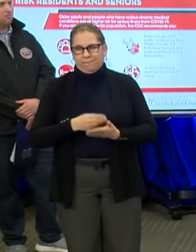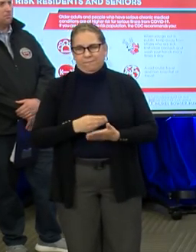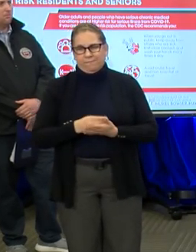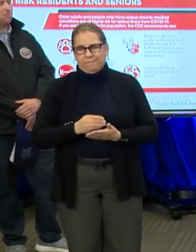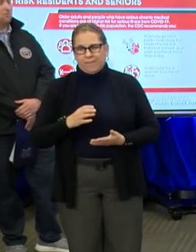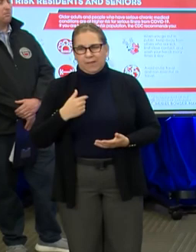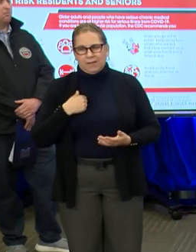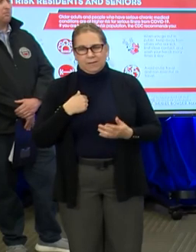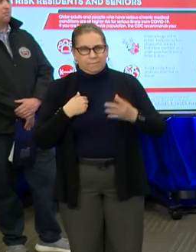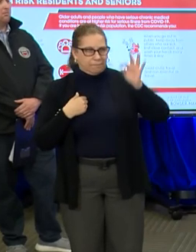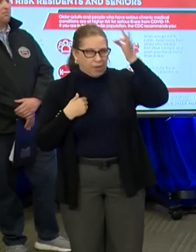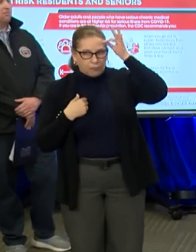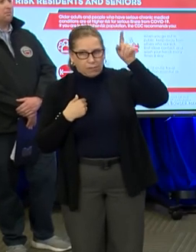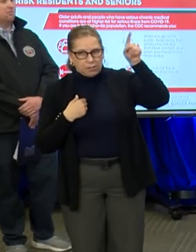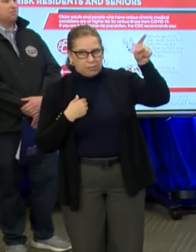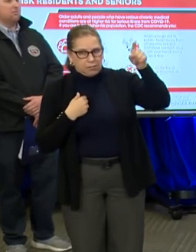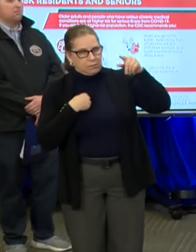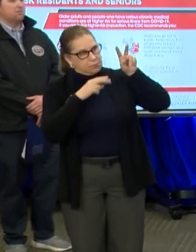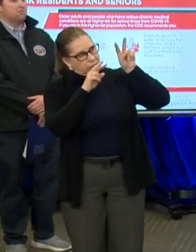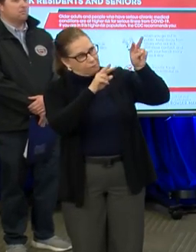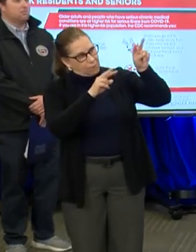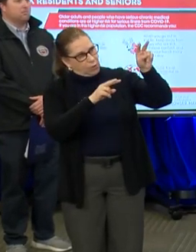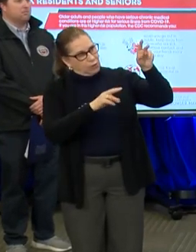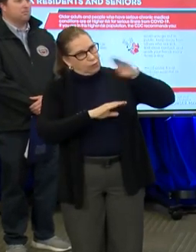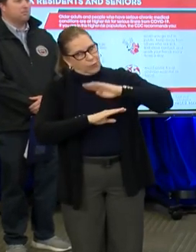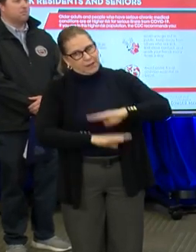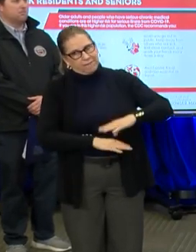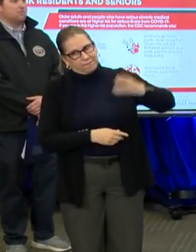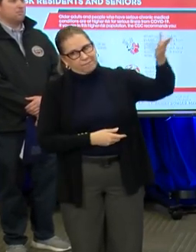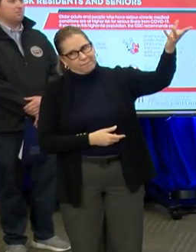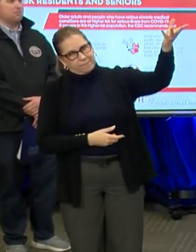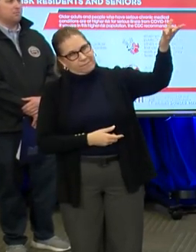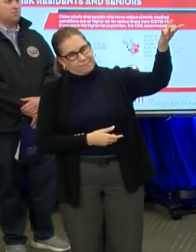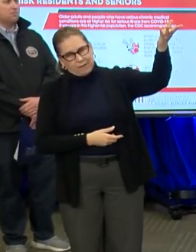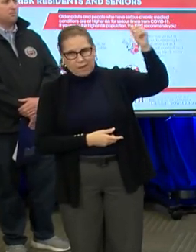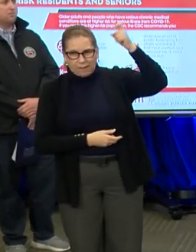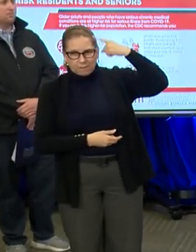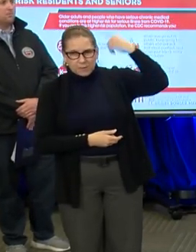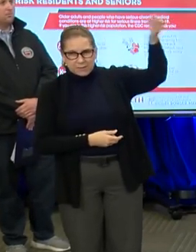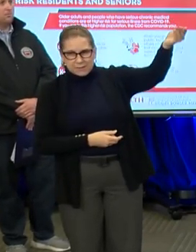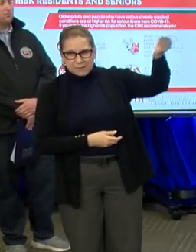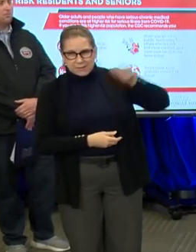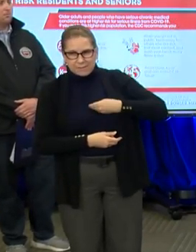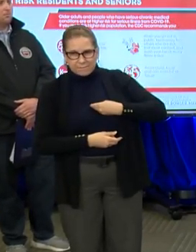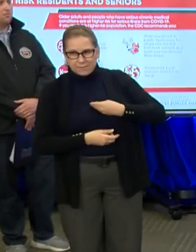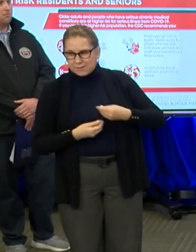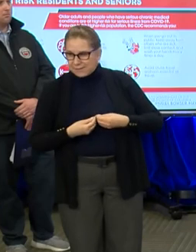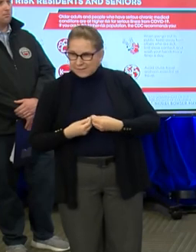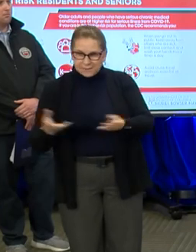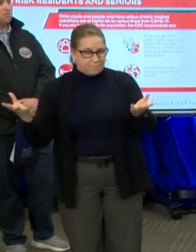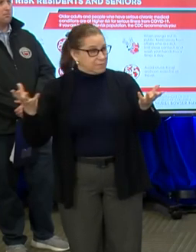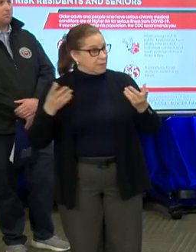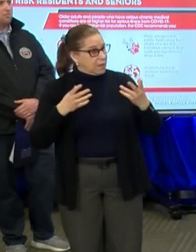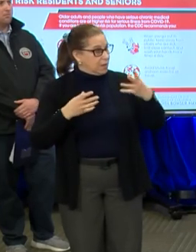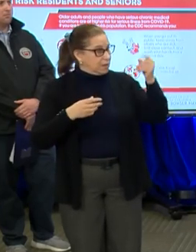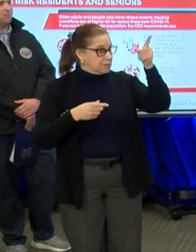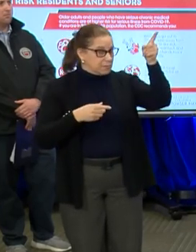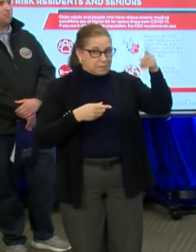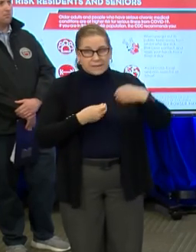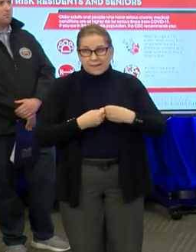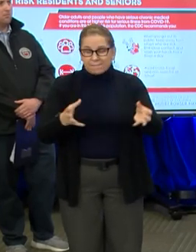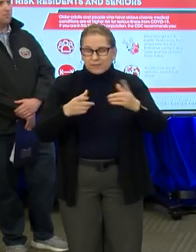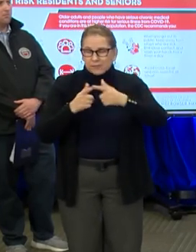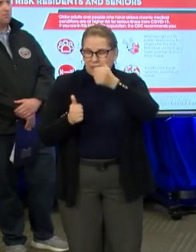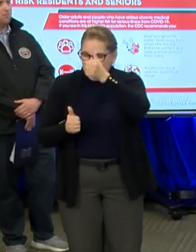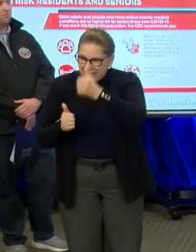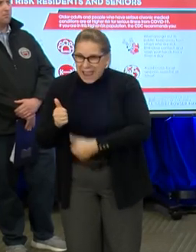what the government will be able to give every American in terms of cash in their hands is going to be mightily important. I know that they